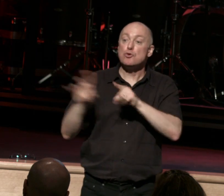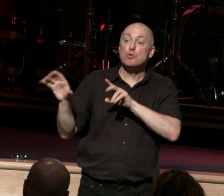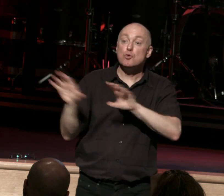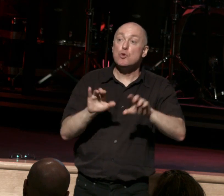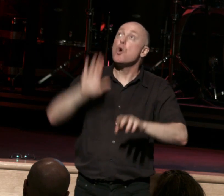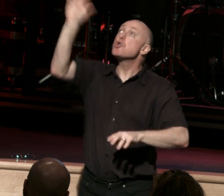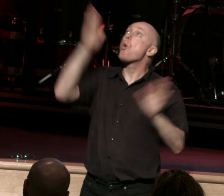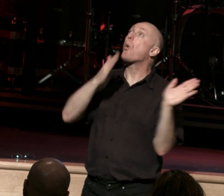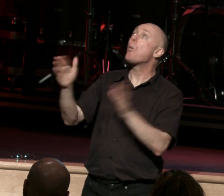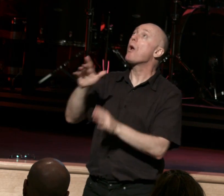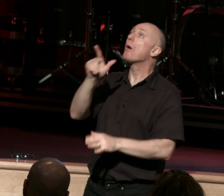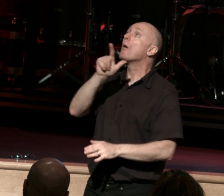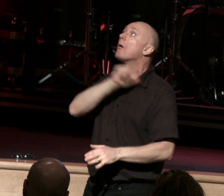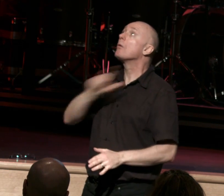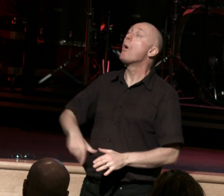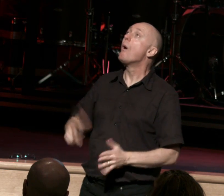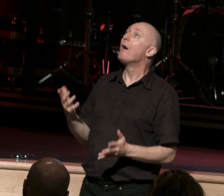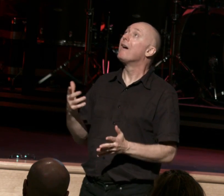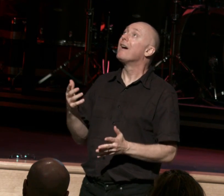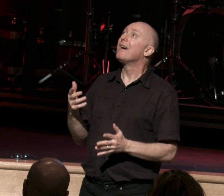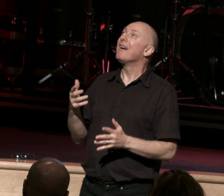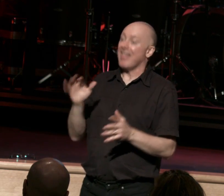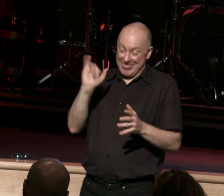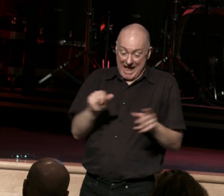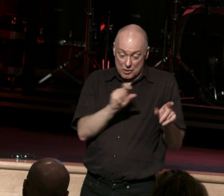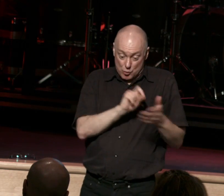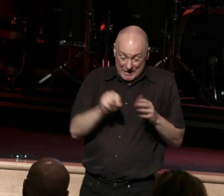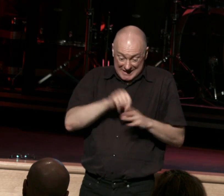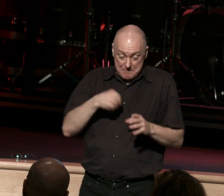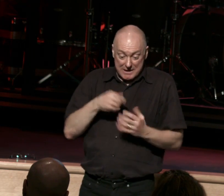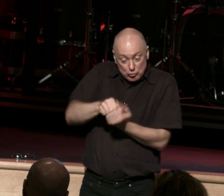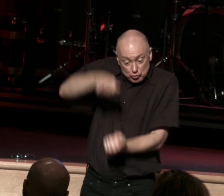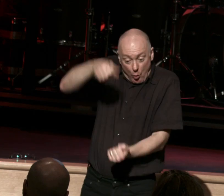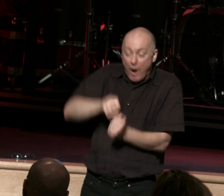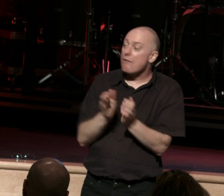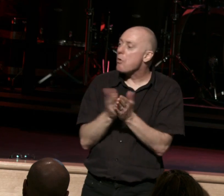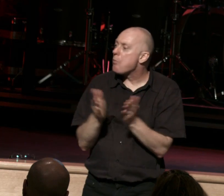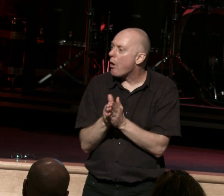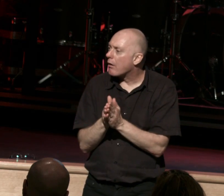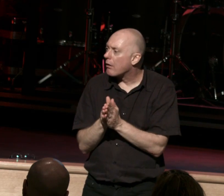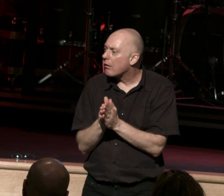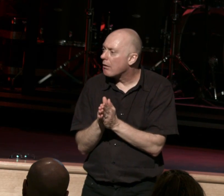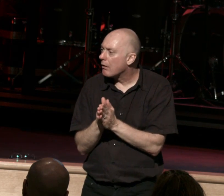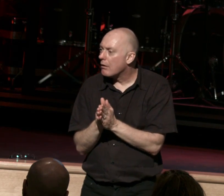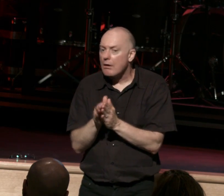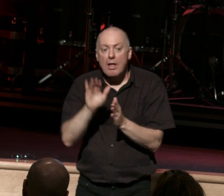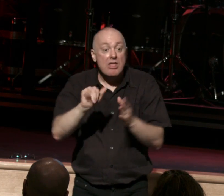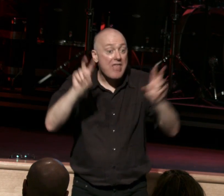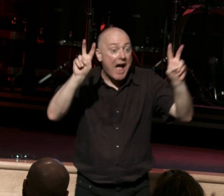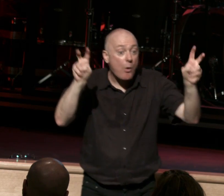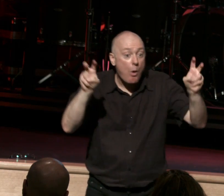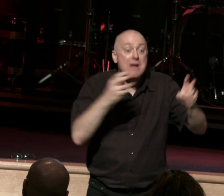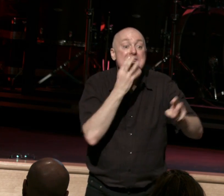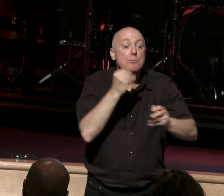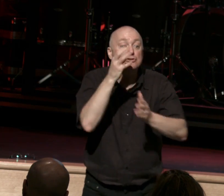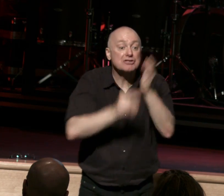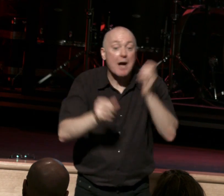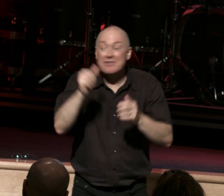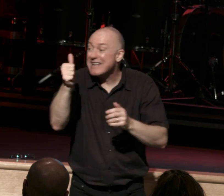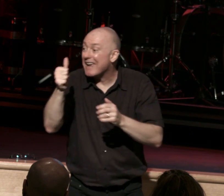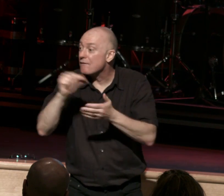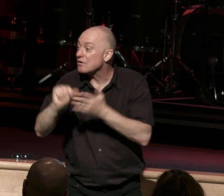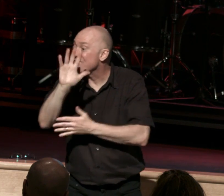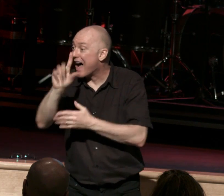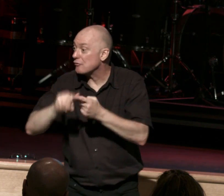come to do your will, O God, as it is written of me in the scroll of the book. Now the quote here in Hebrews